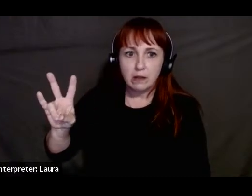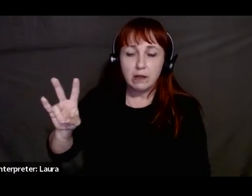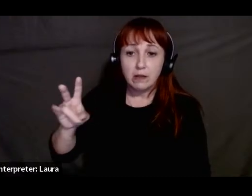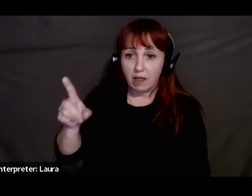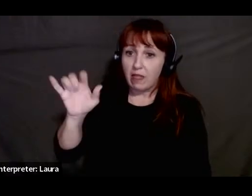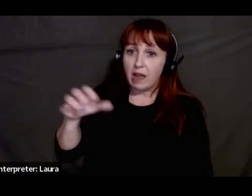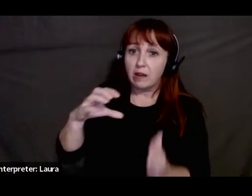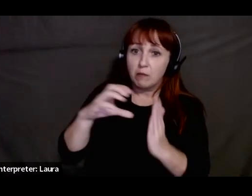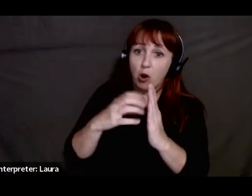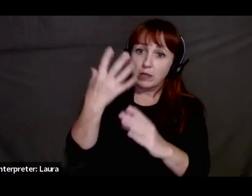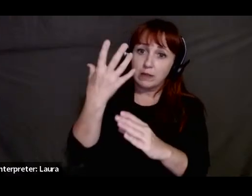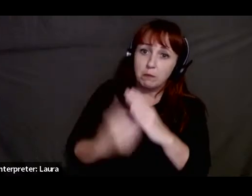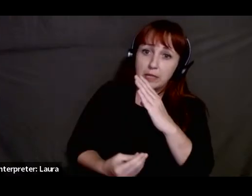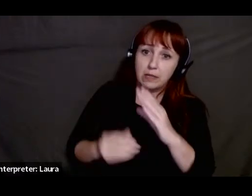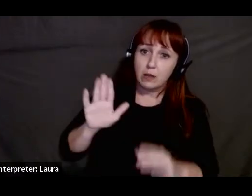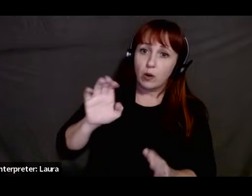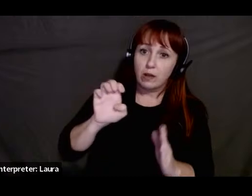EIS,